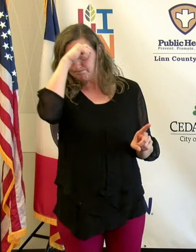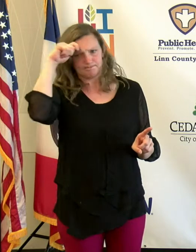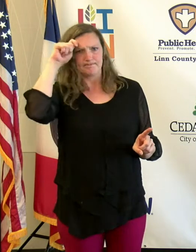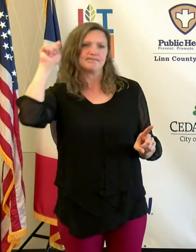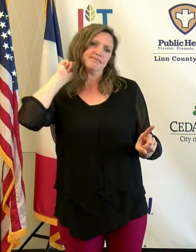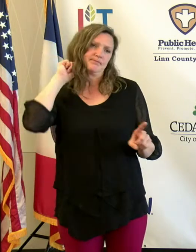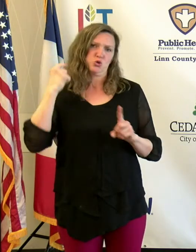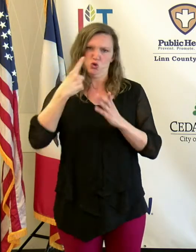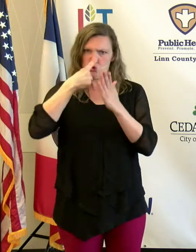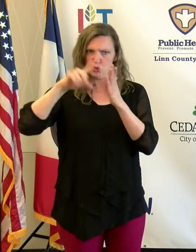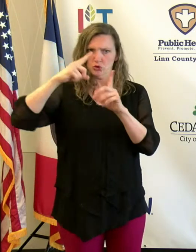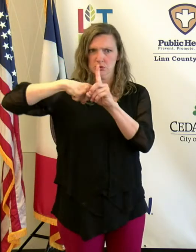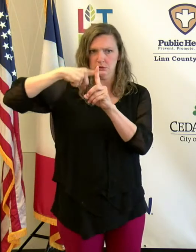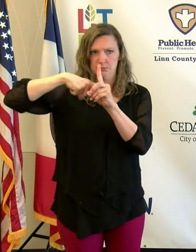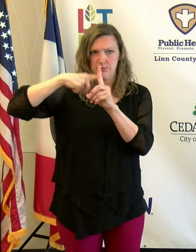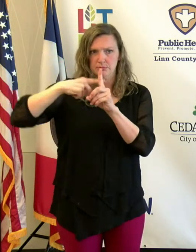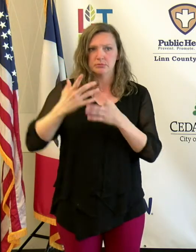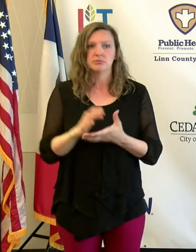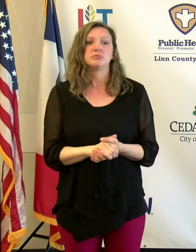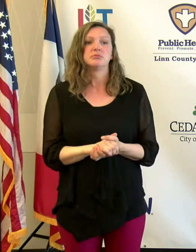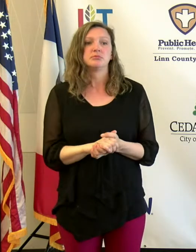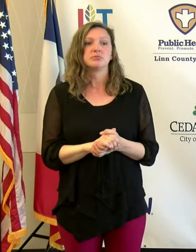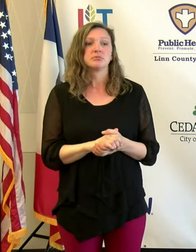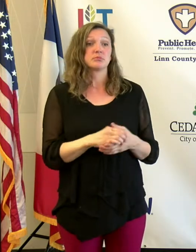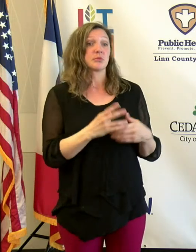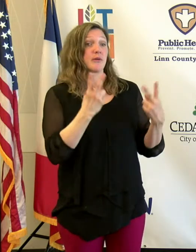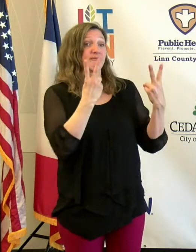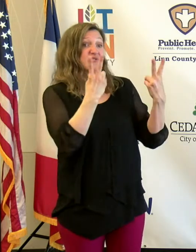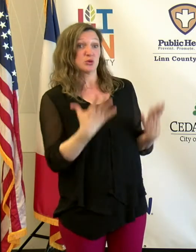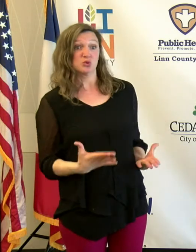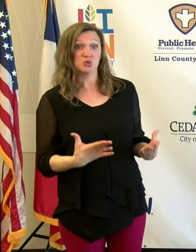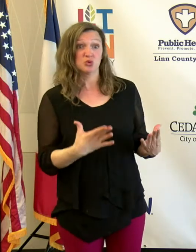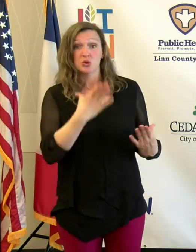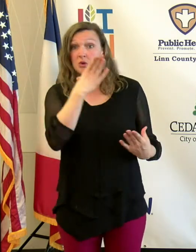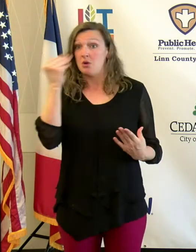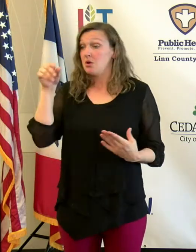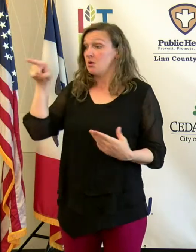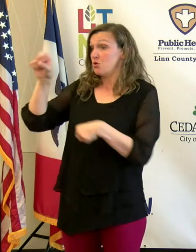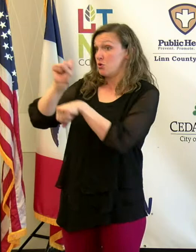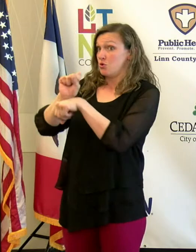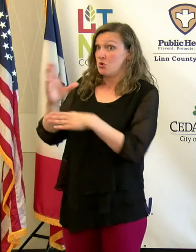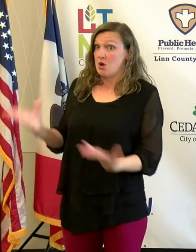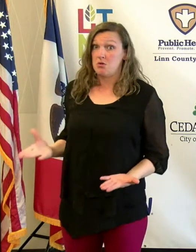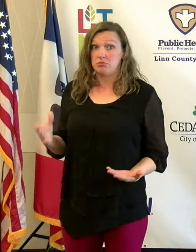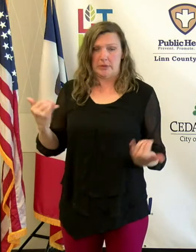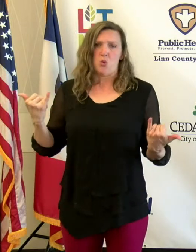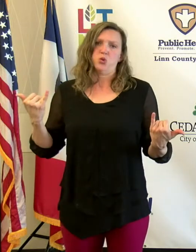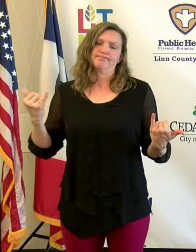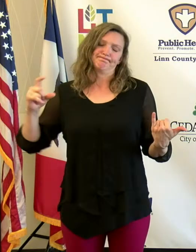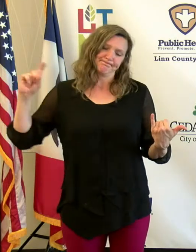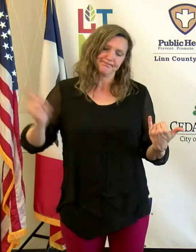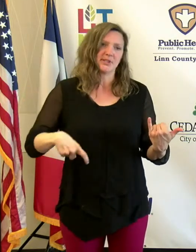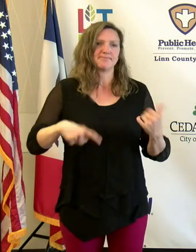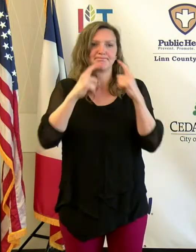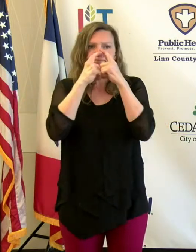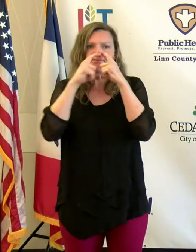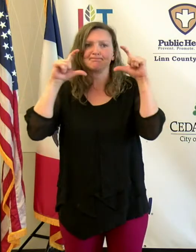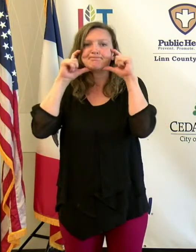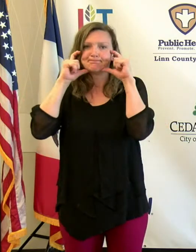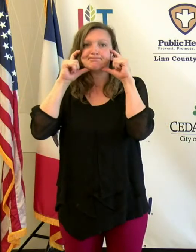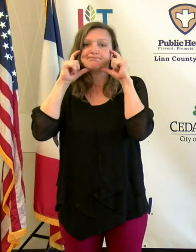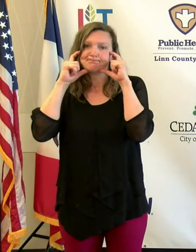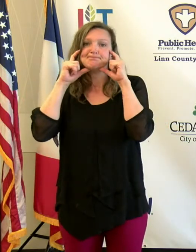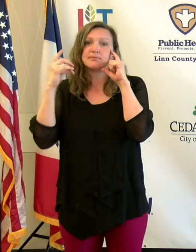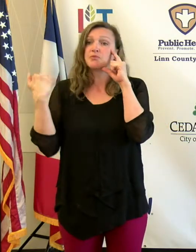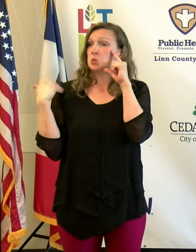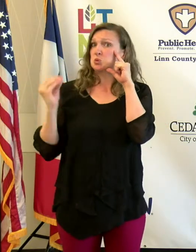all employees and visitors are now required to wear a face mask when in the secured area of the correctional center. Additionally,